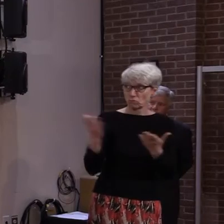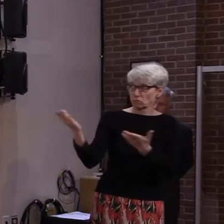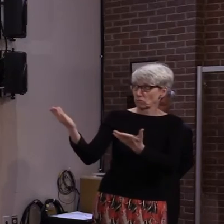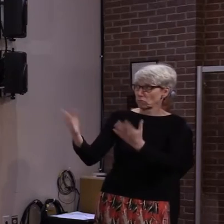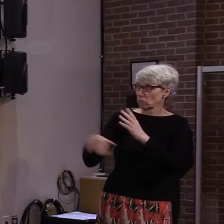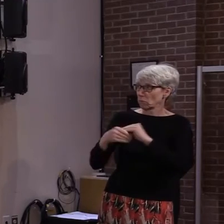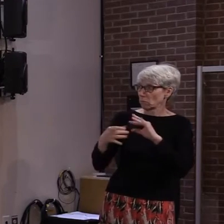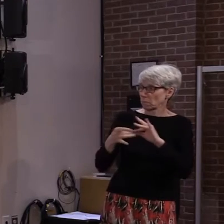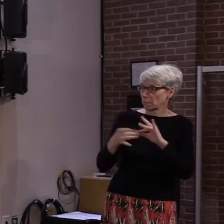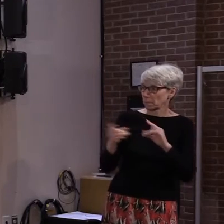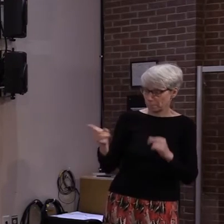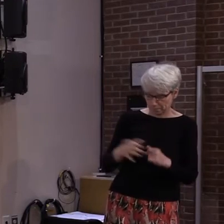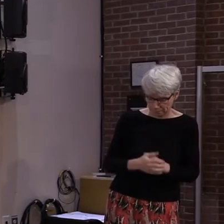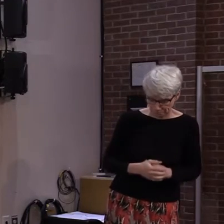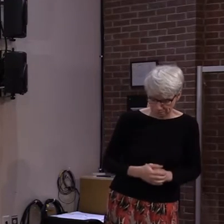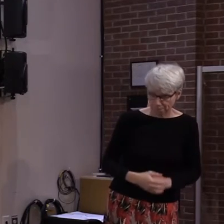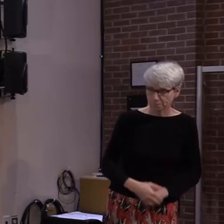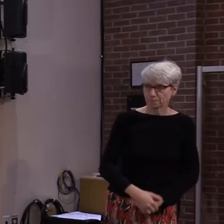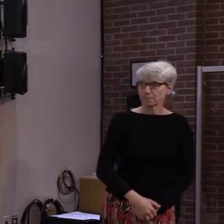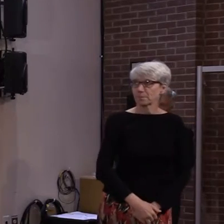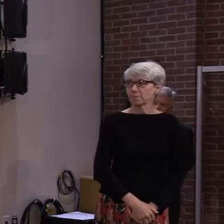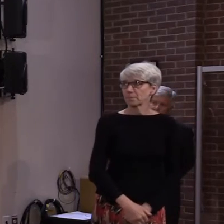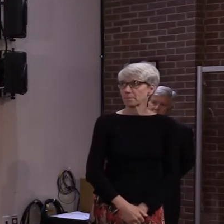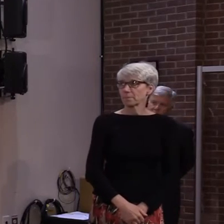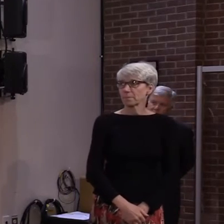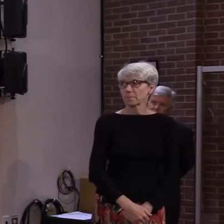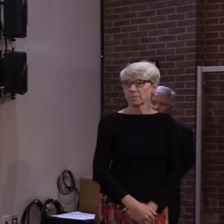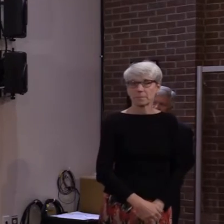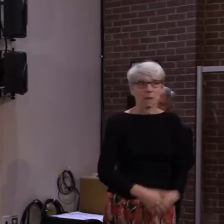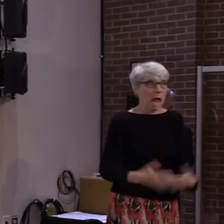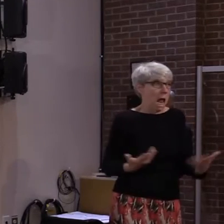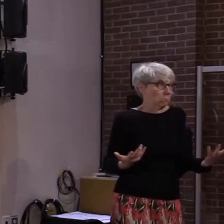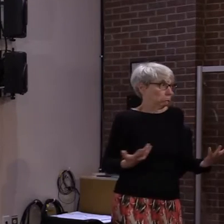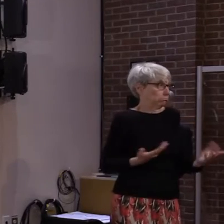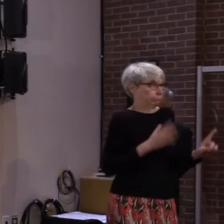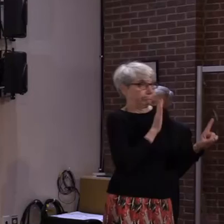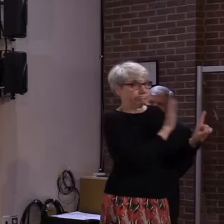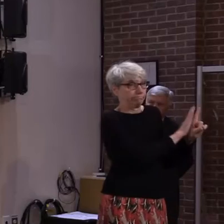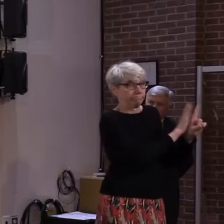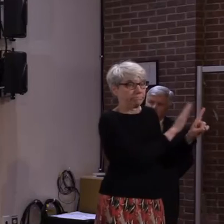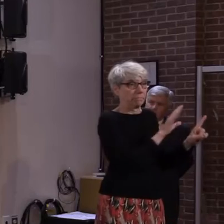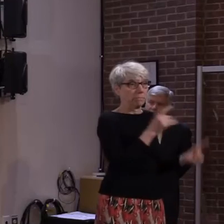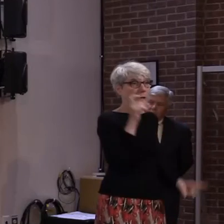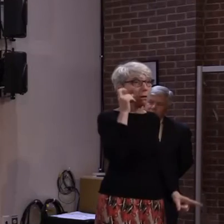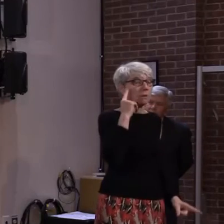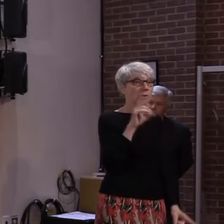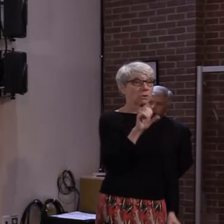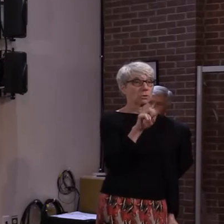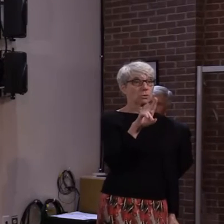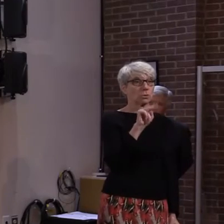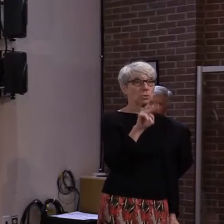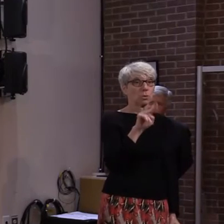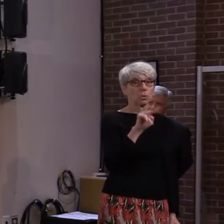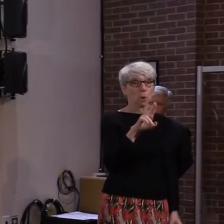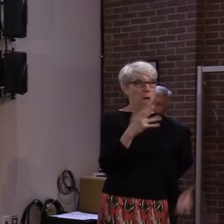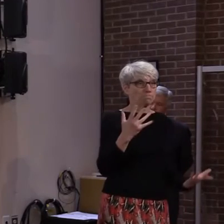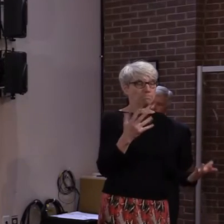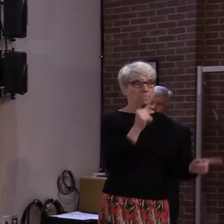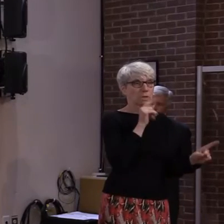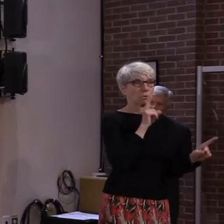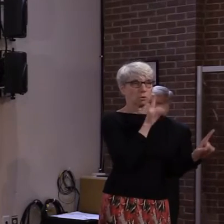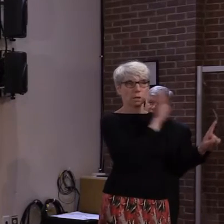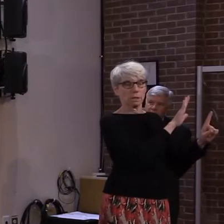Dr. Levine, anything? I also won't speak for another governor, but if I could try to read between the lines, I think he